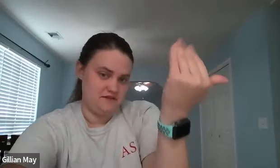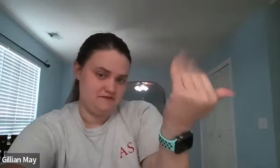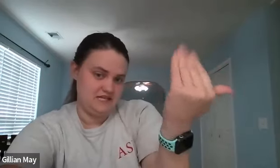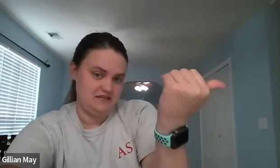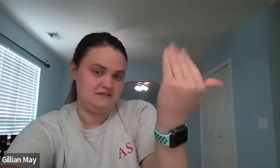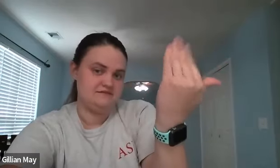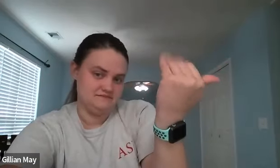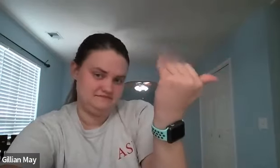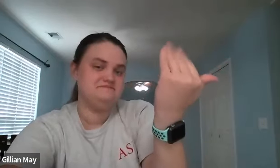15.